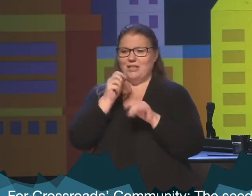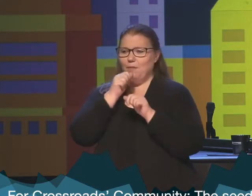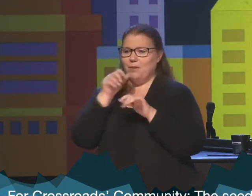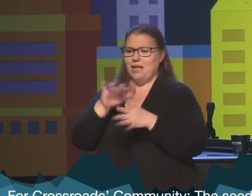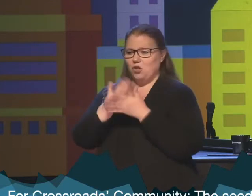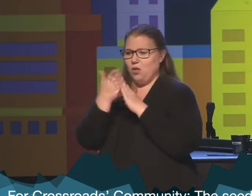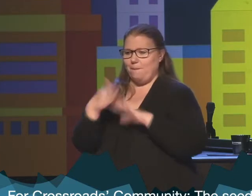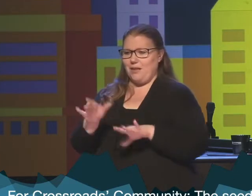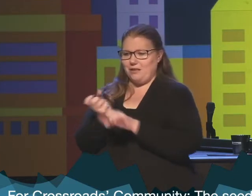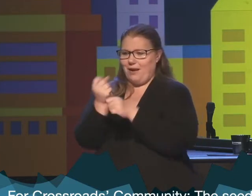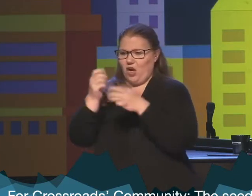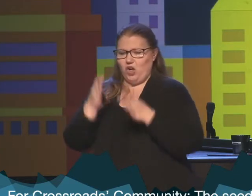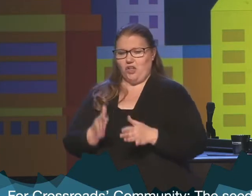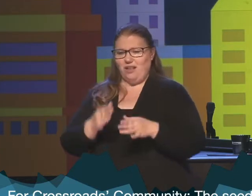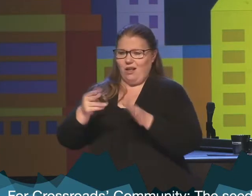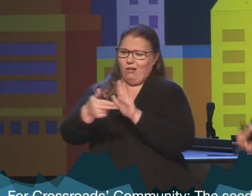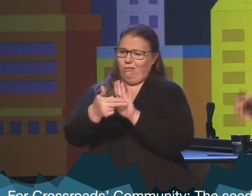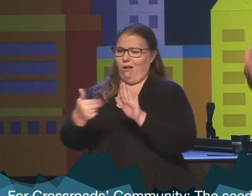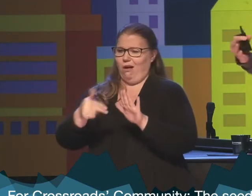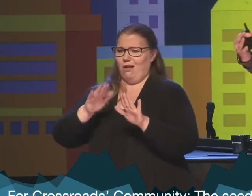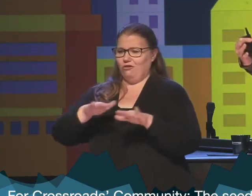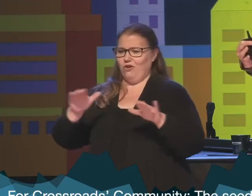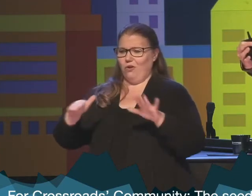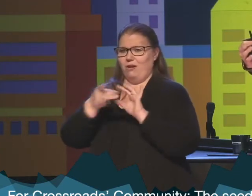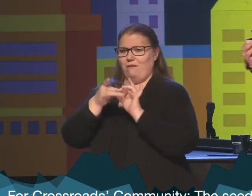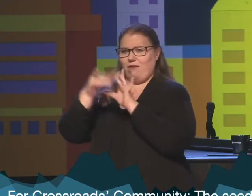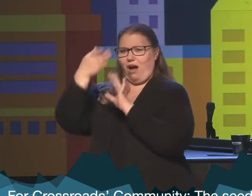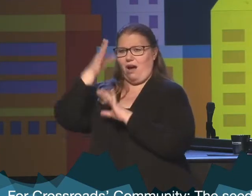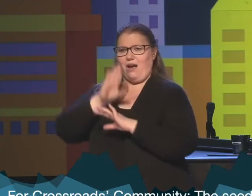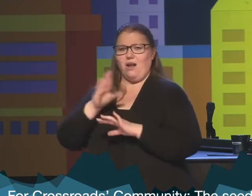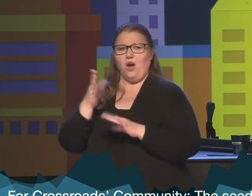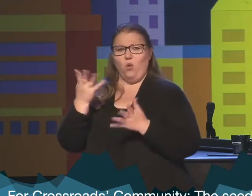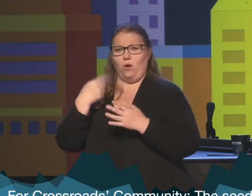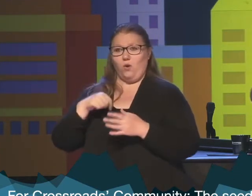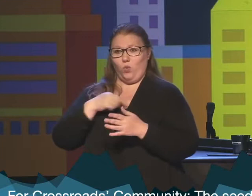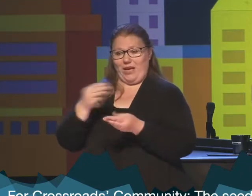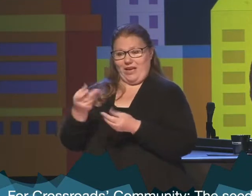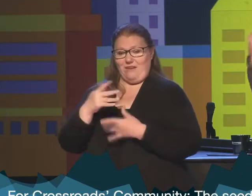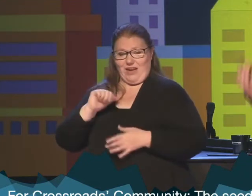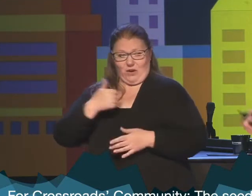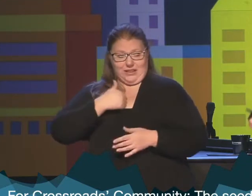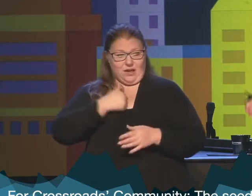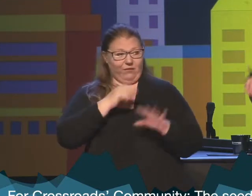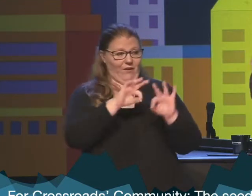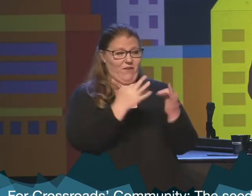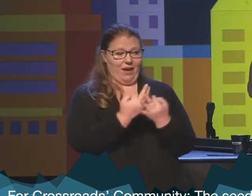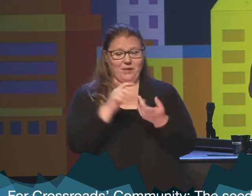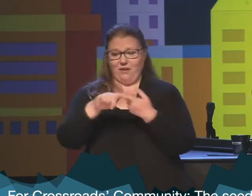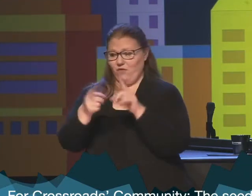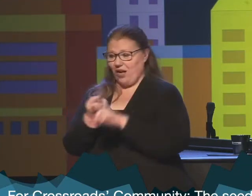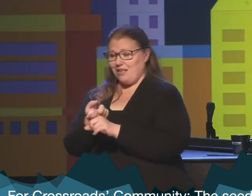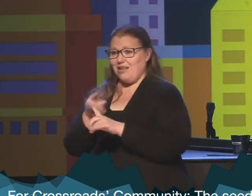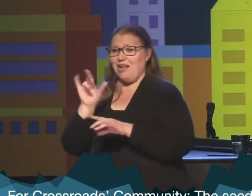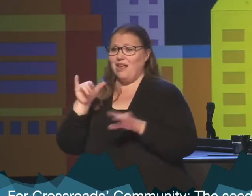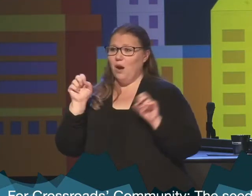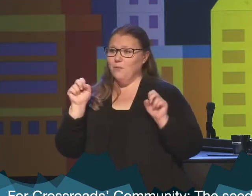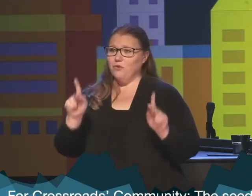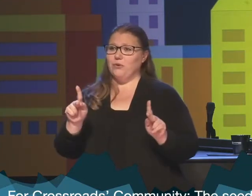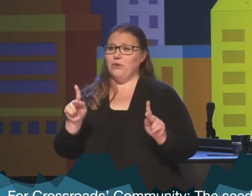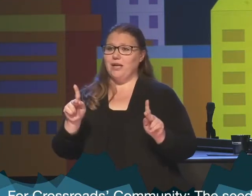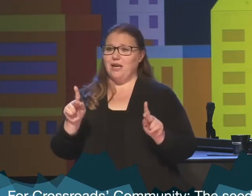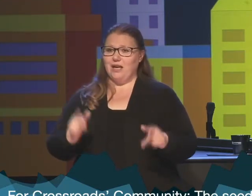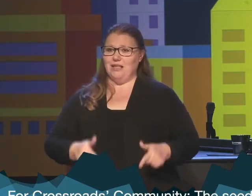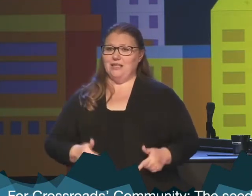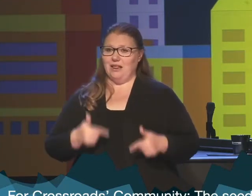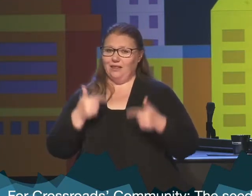called children of God. What we as a church offer to ourselves, to family, to friends, is this opportunity to